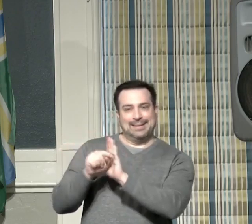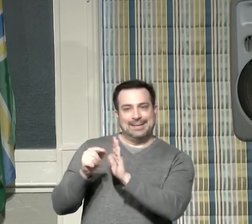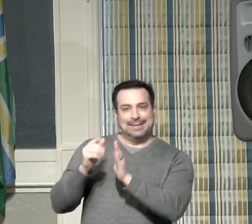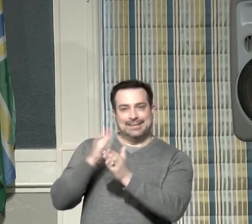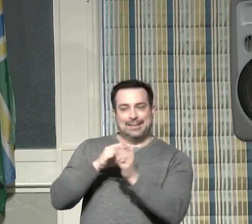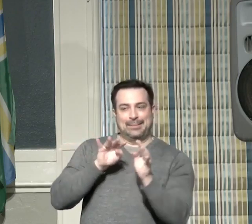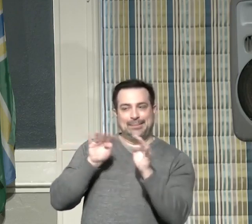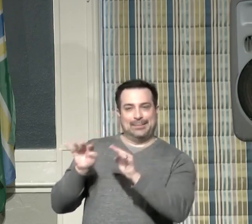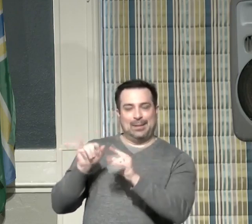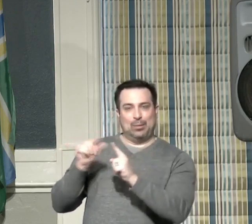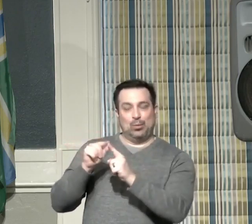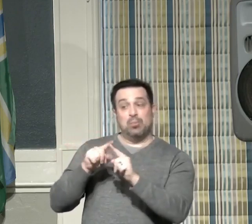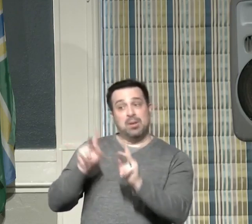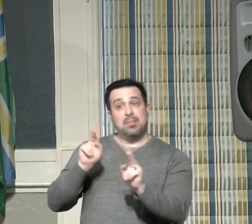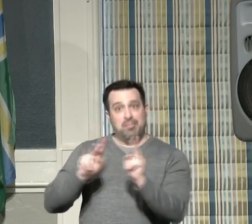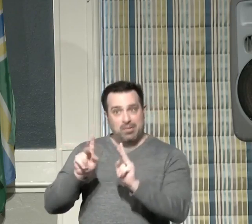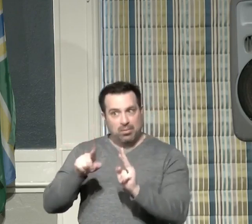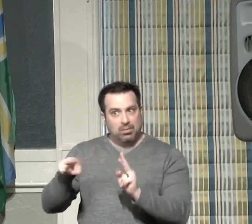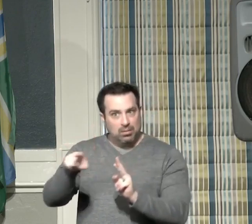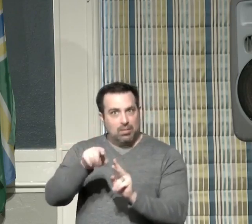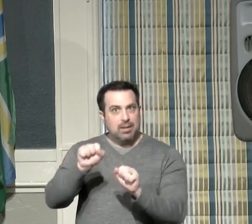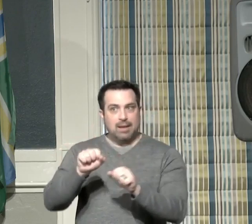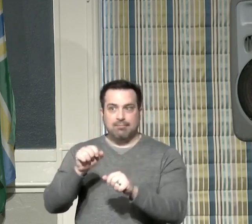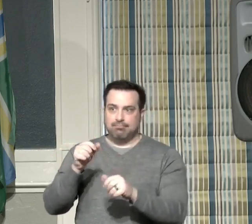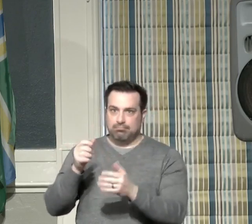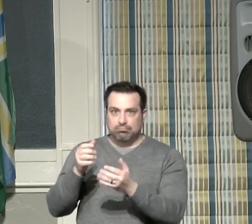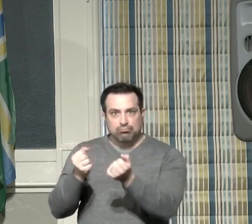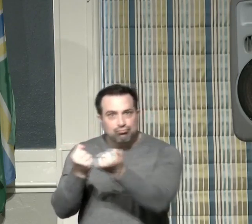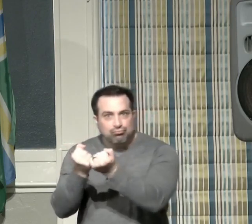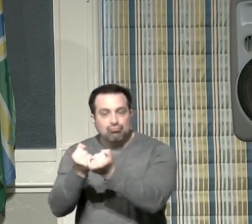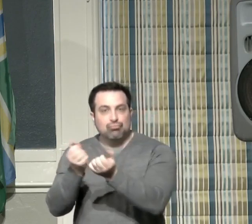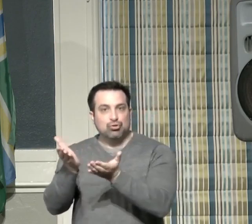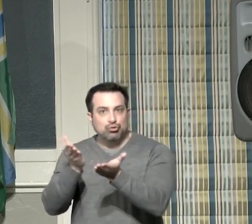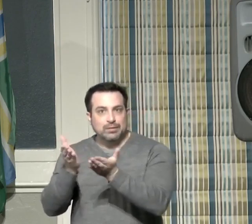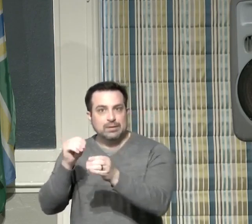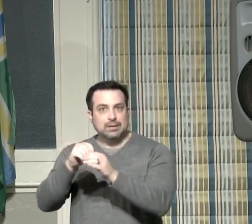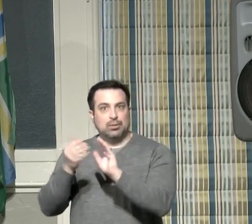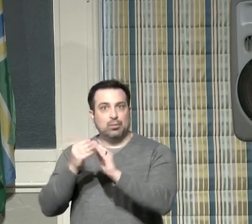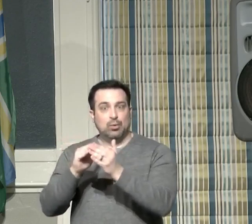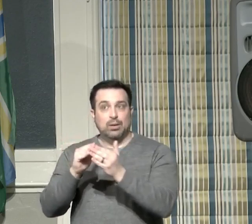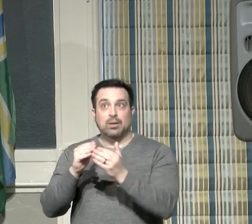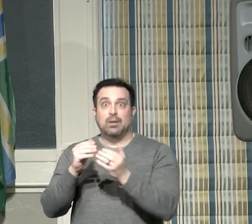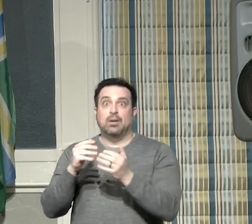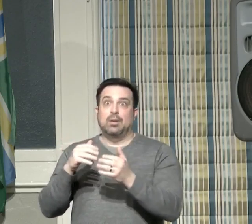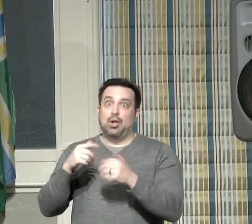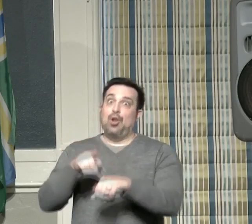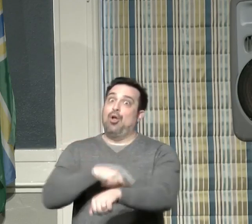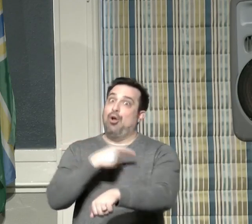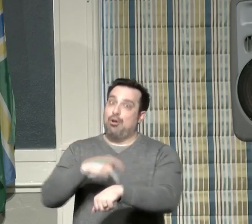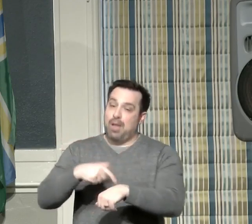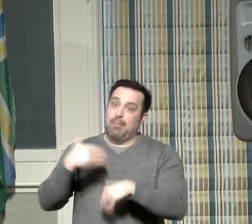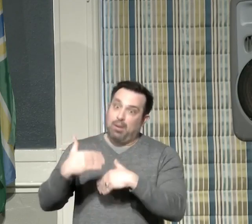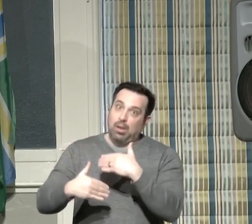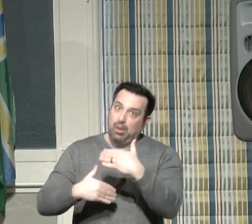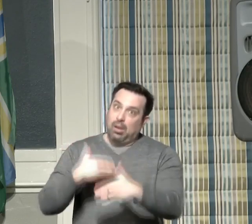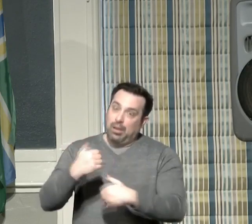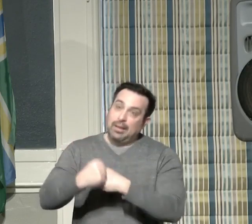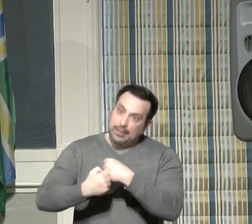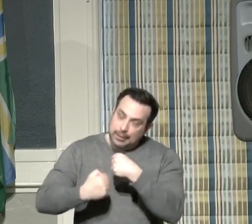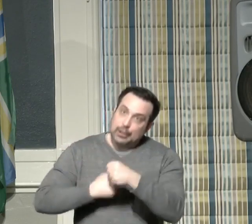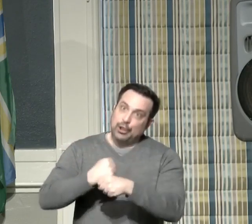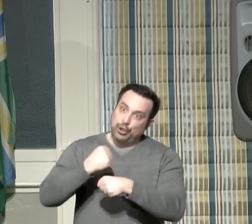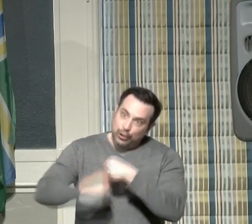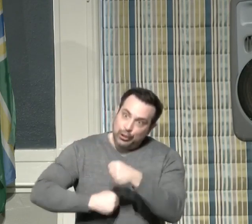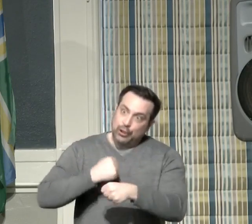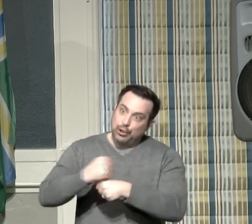that people could get those services in the community, and it took years to roll out and become a reality for people, but it's